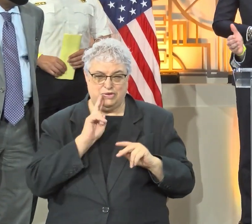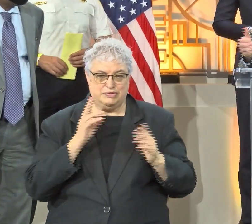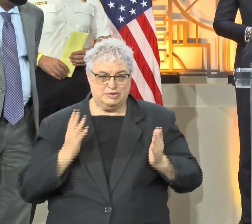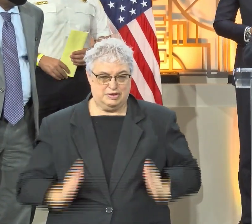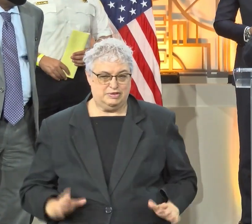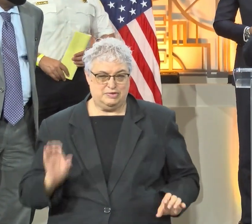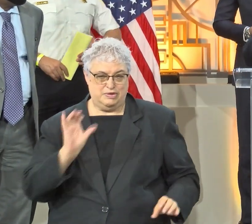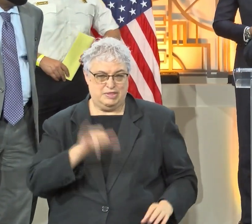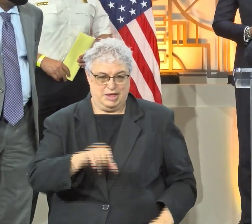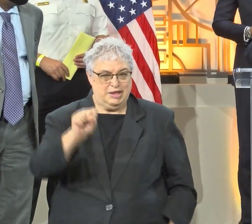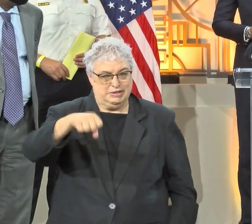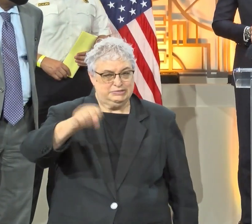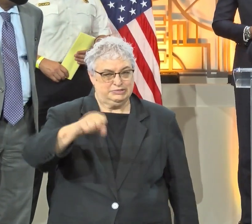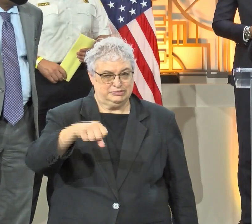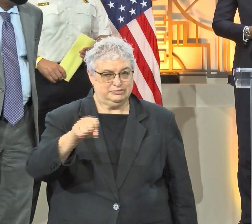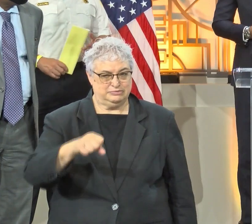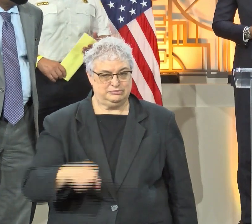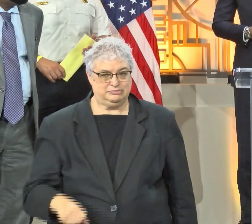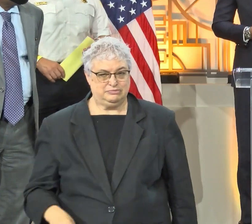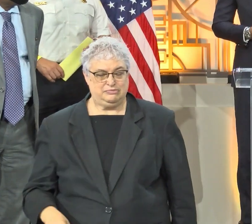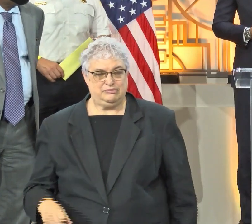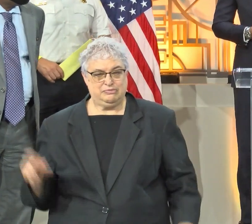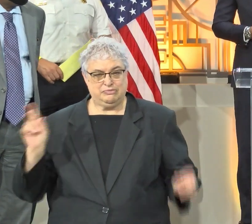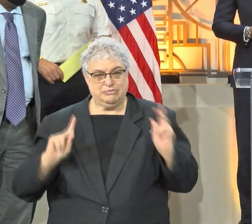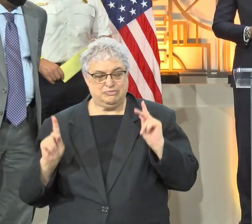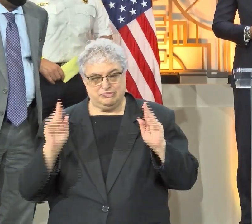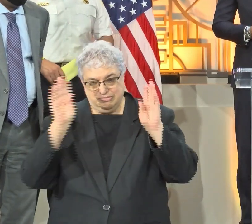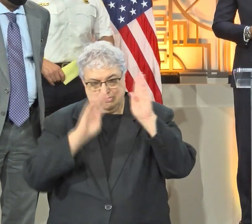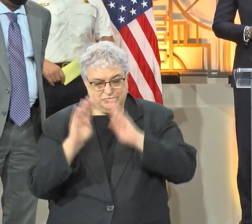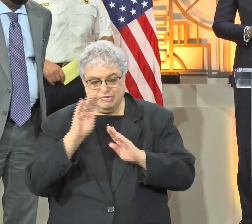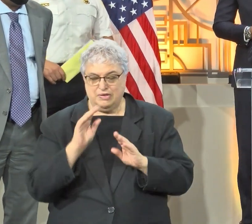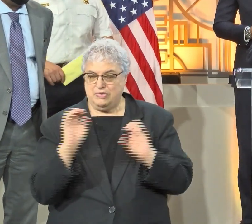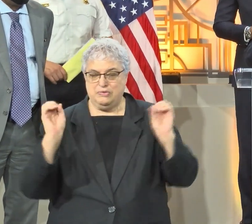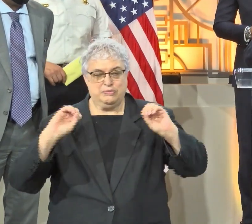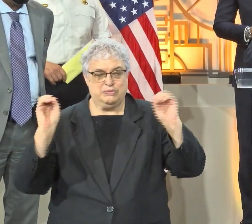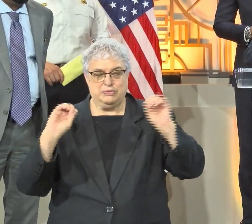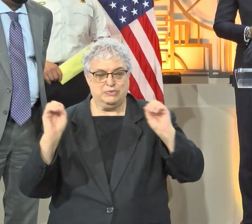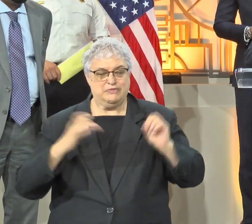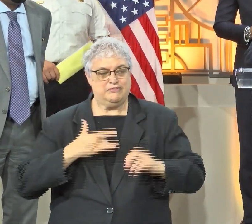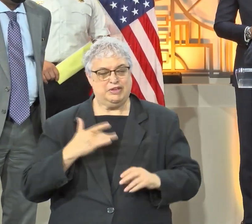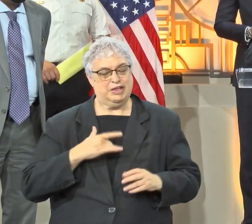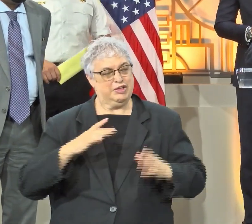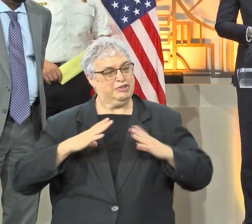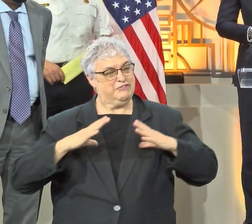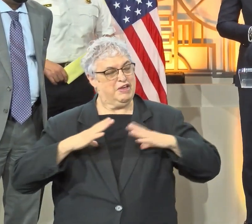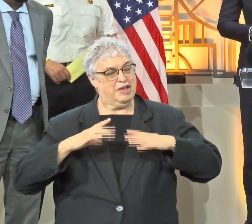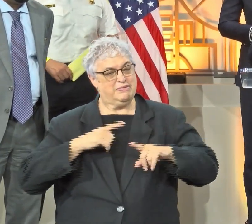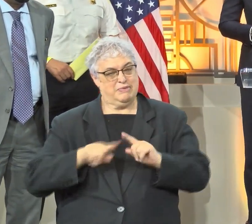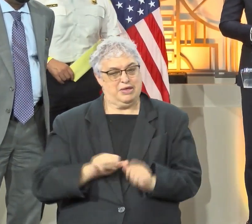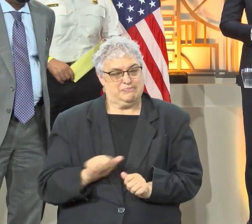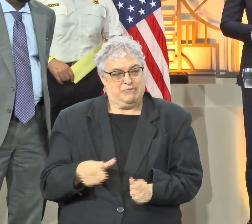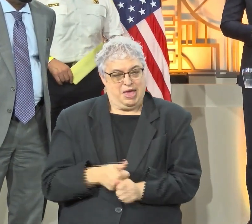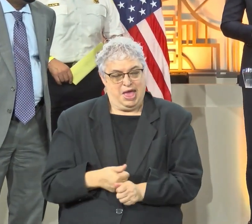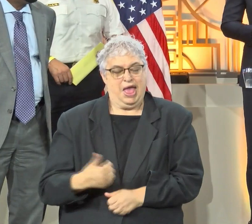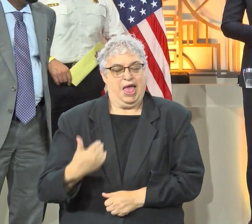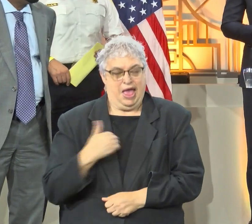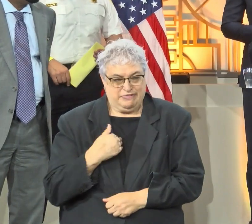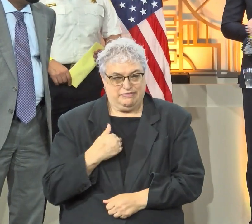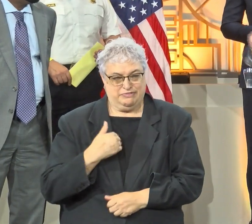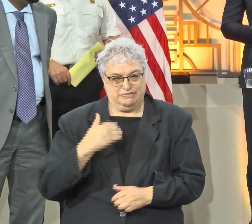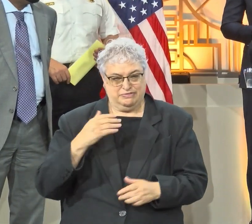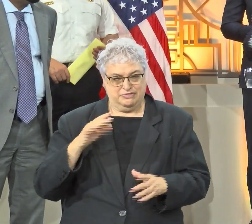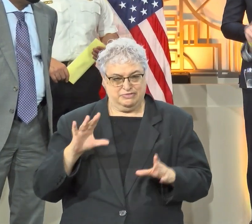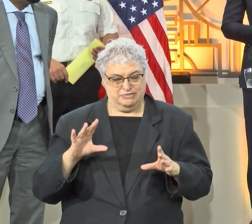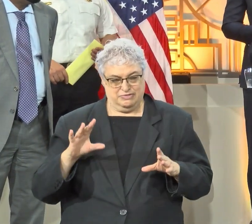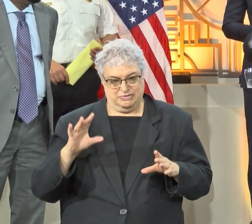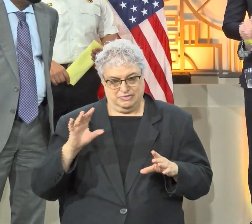that. So that means that the individual we worry about is the person who doesn't have any symptoms, thinks they're fine, and may actually be infected because they're the